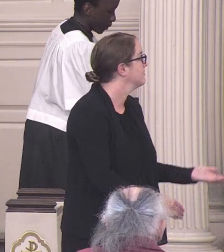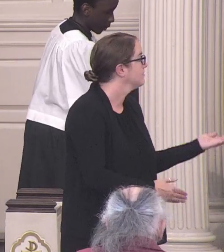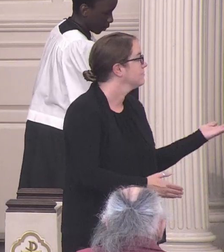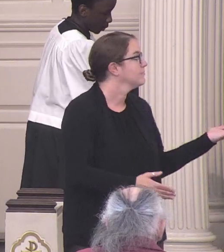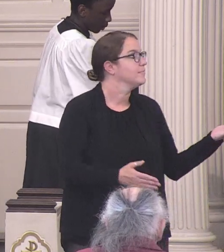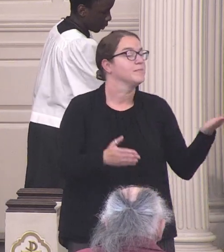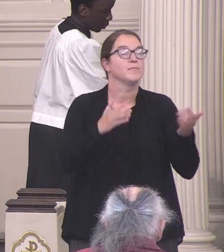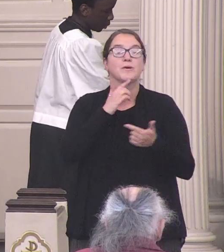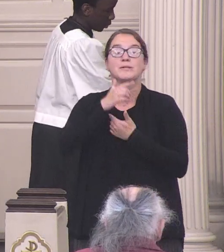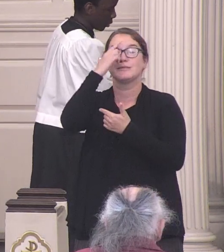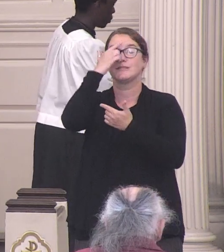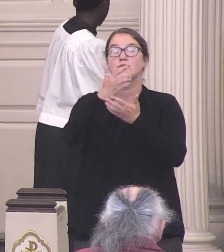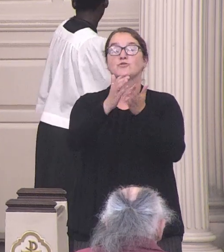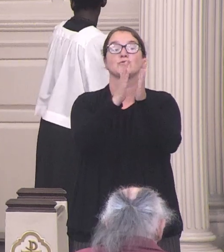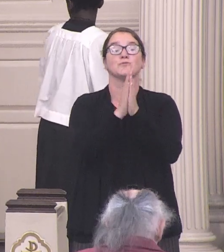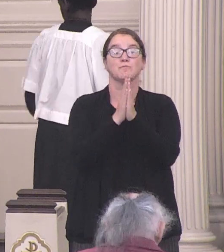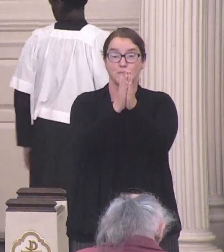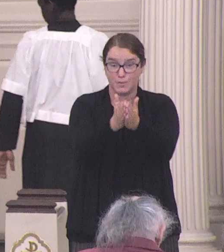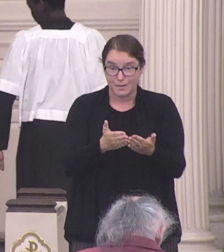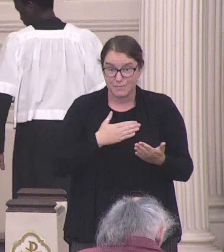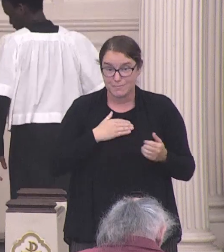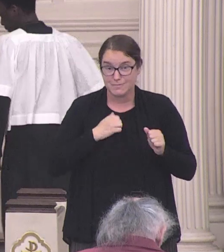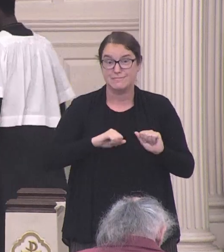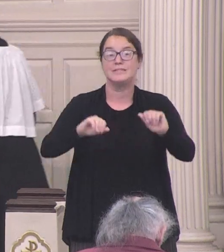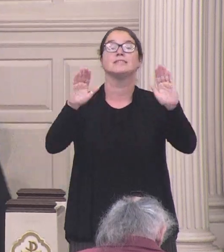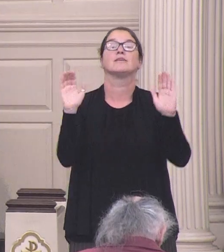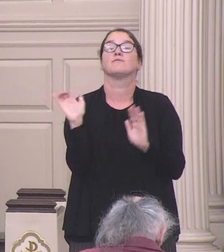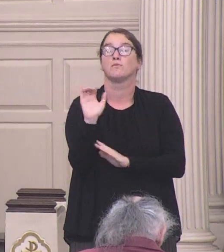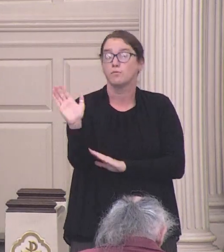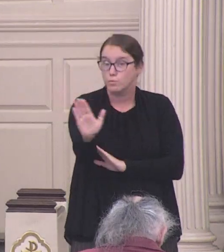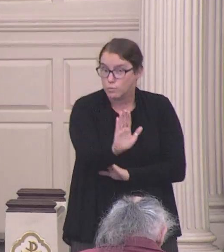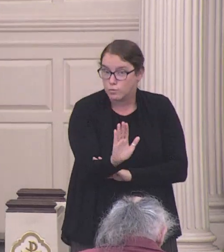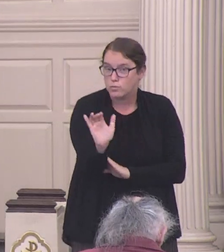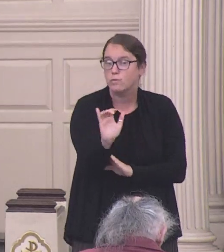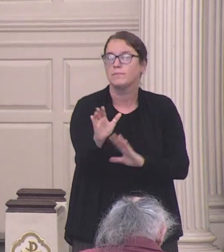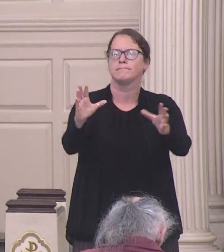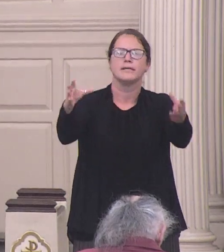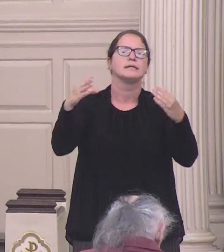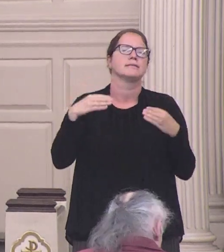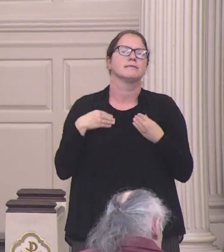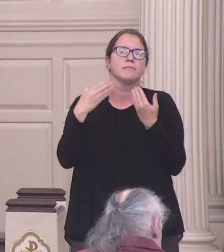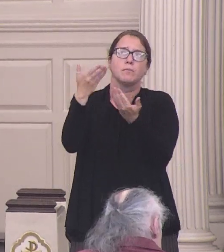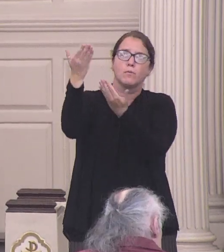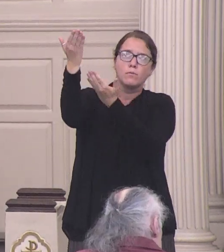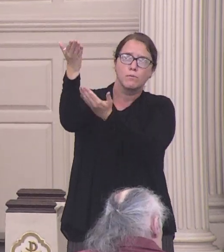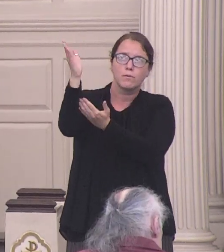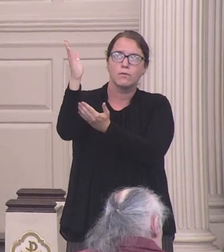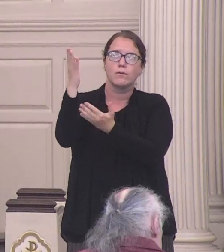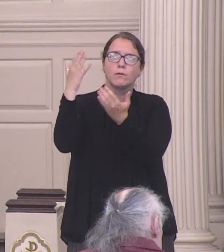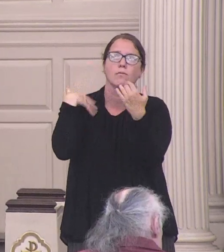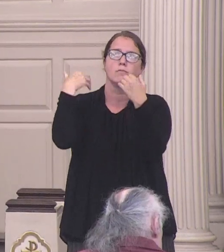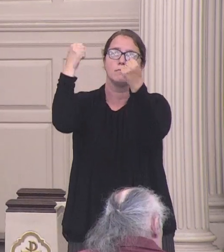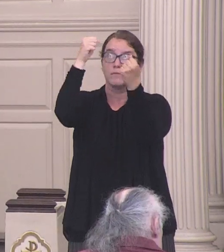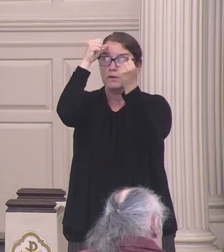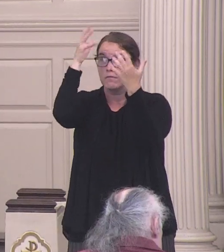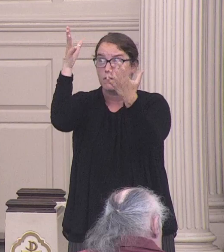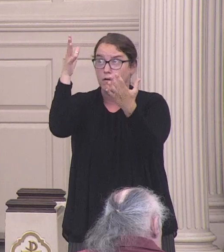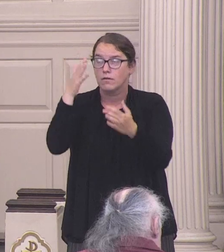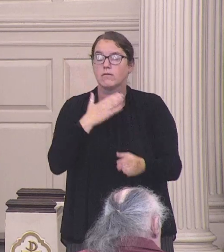Pray, my dear brothers and sisters, that my sacrifice and yours may be accepted to God the Almighty Father.